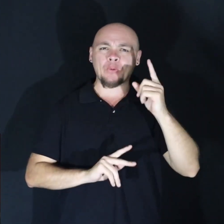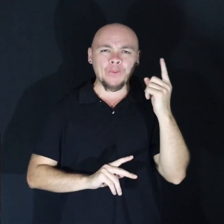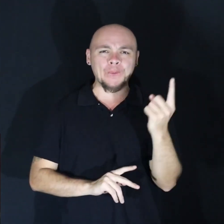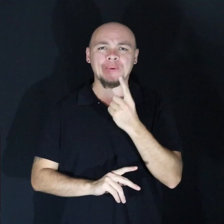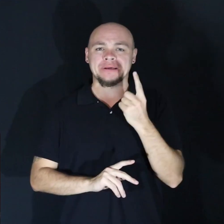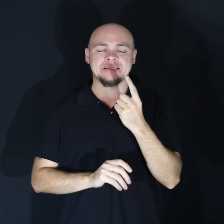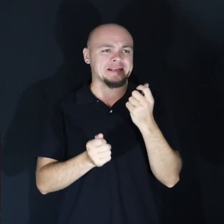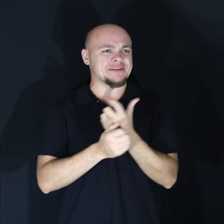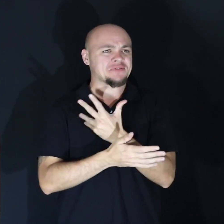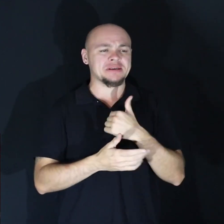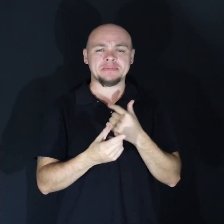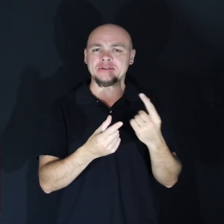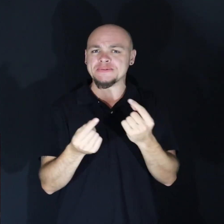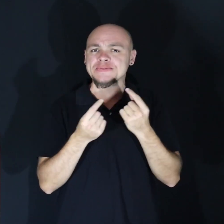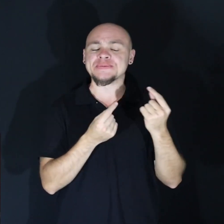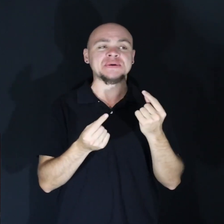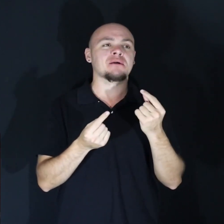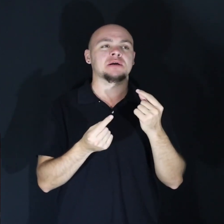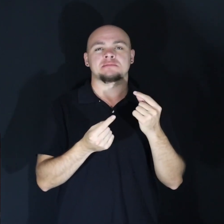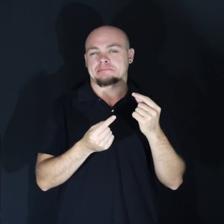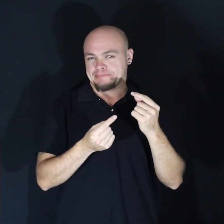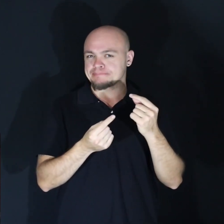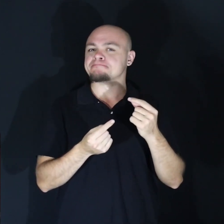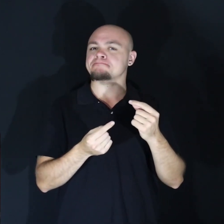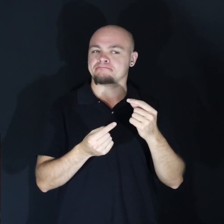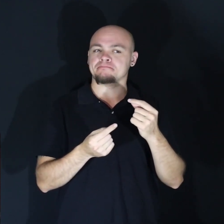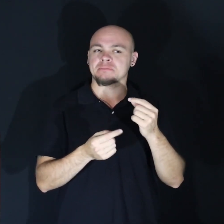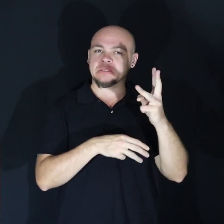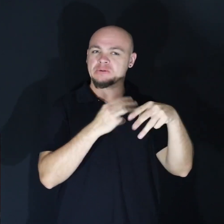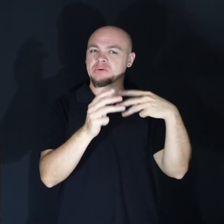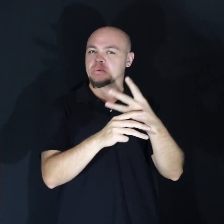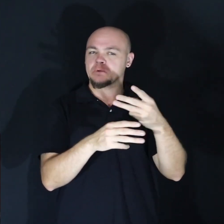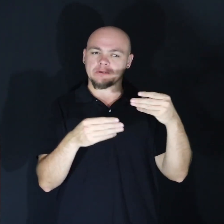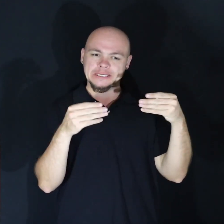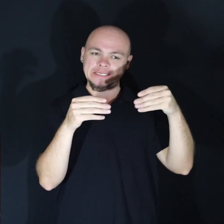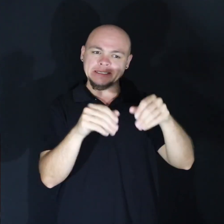I would do would have some level of contribution.